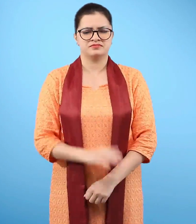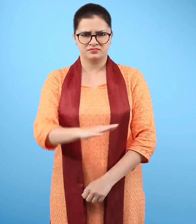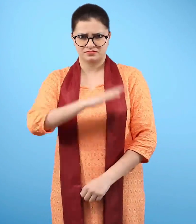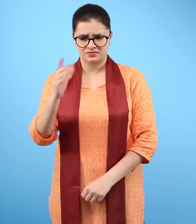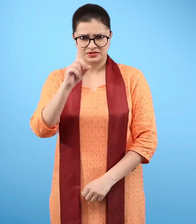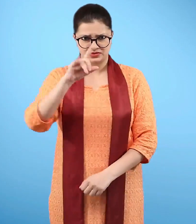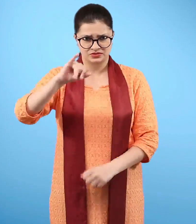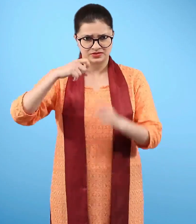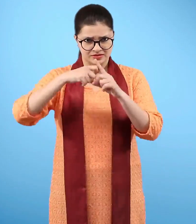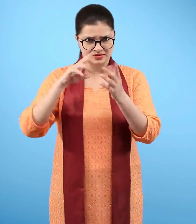16 kilometers,